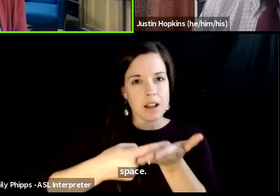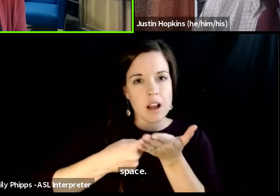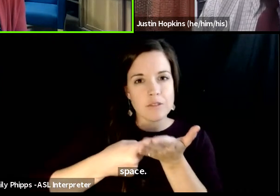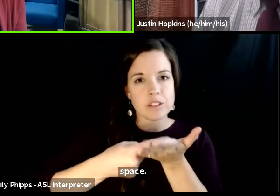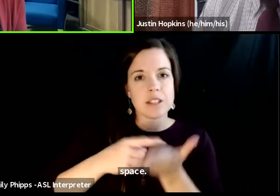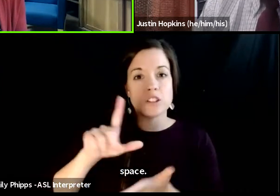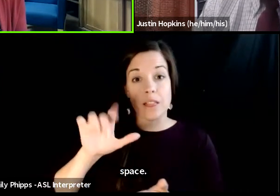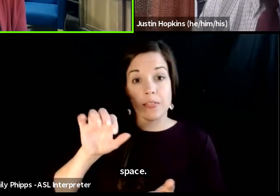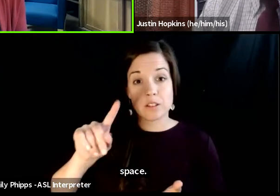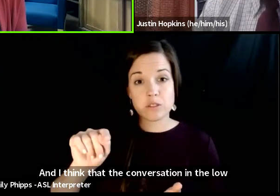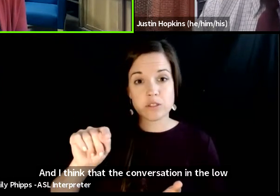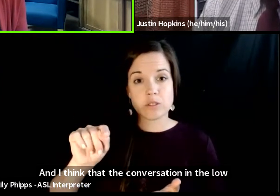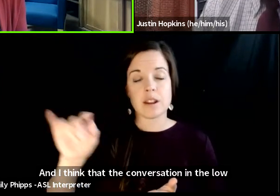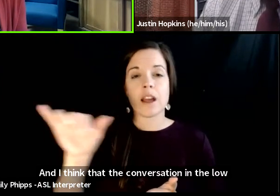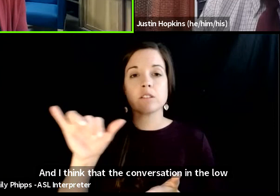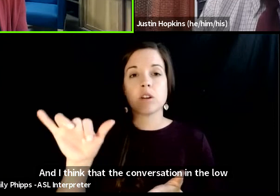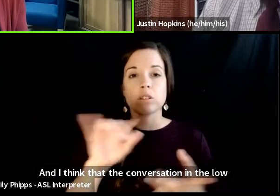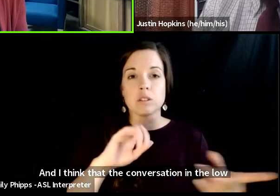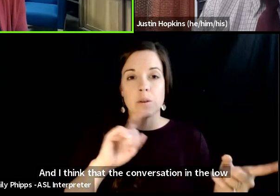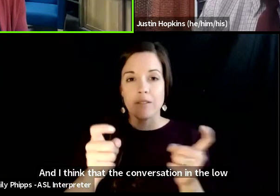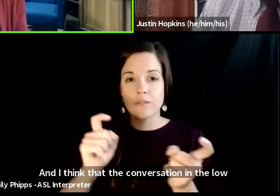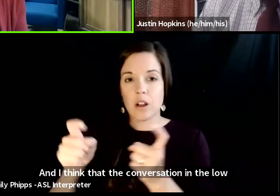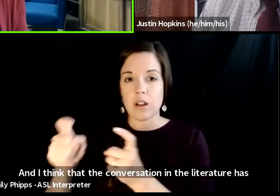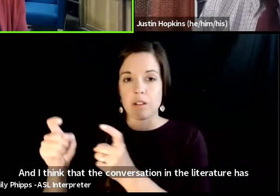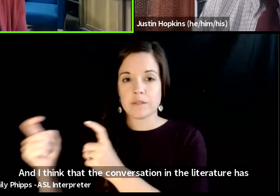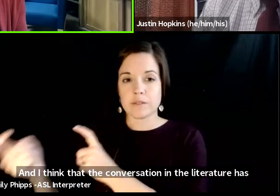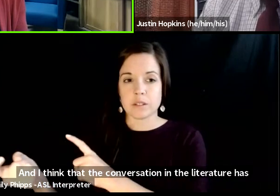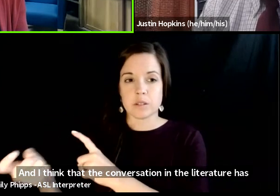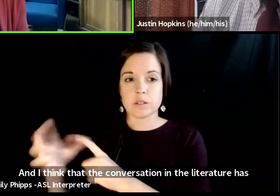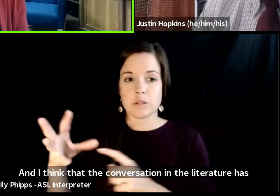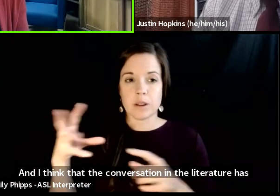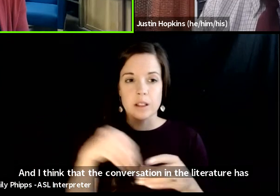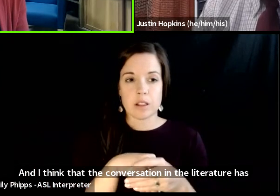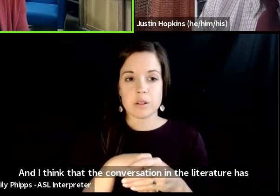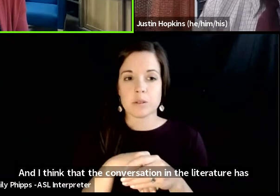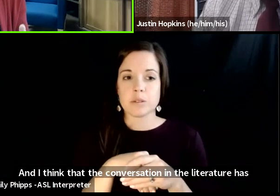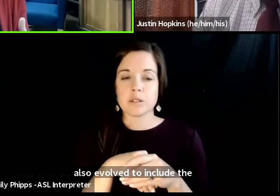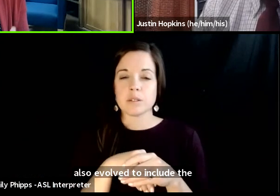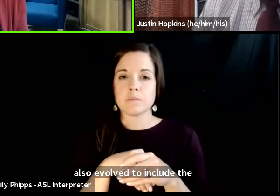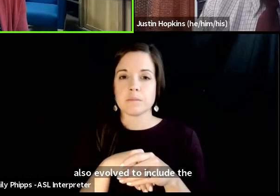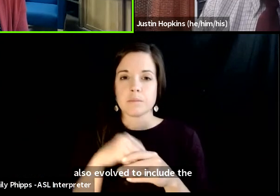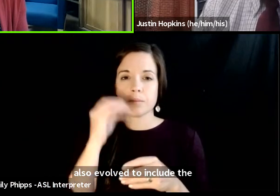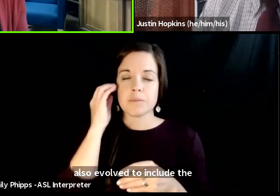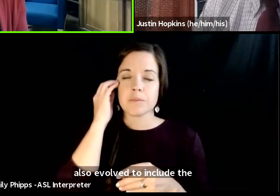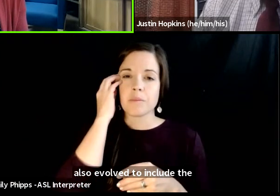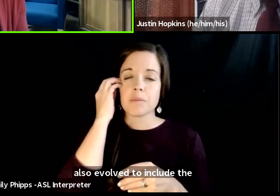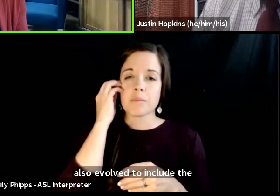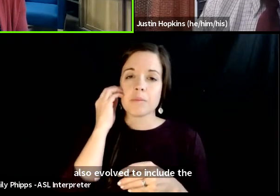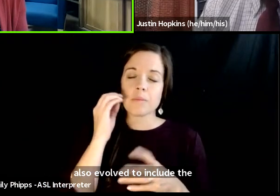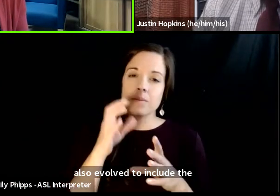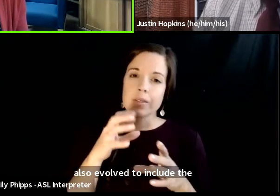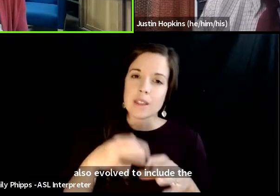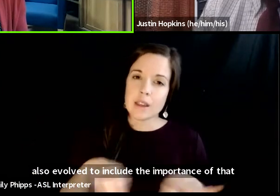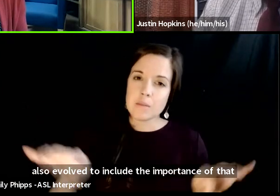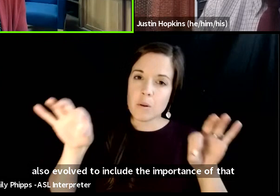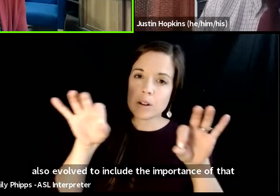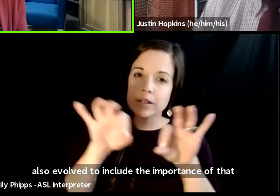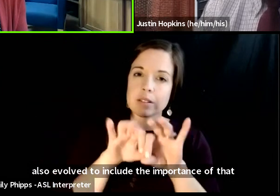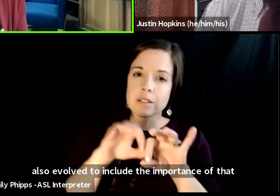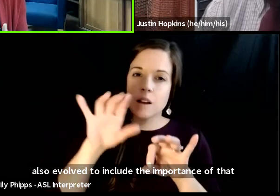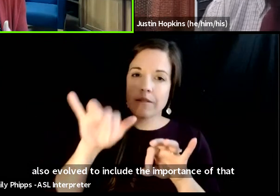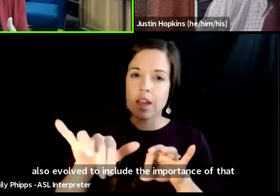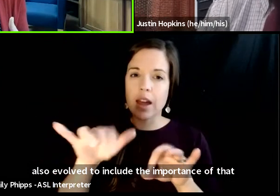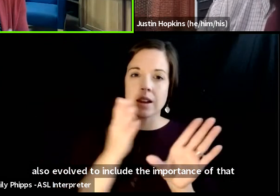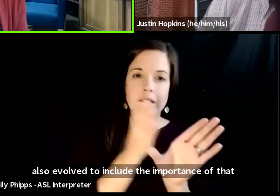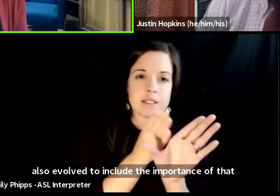literature has also evolved to include the importance of that